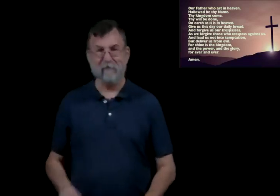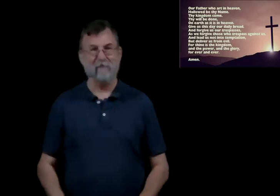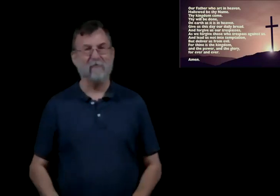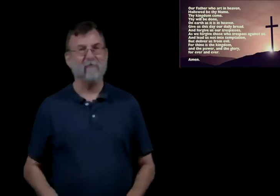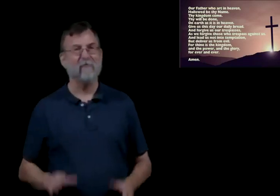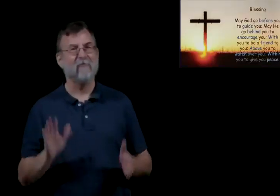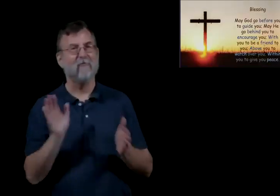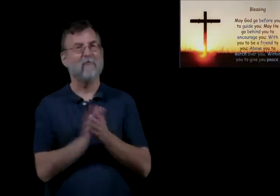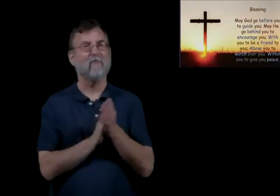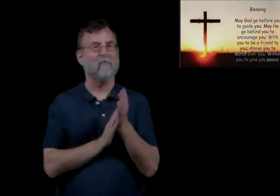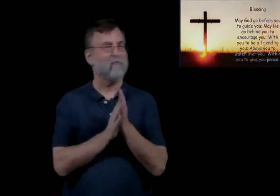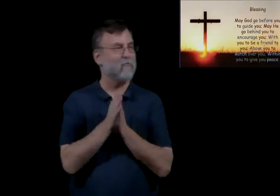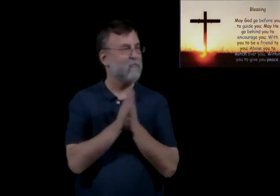That was beautiful.